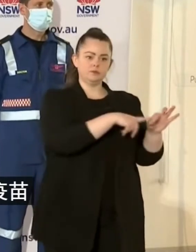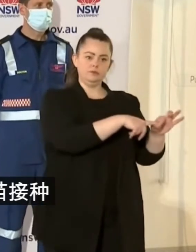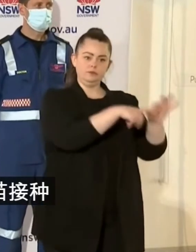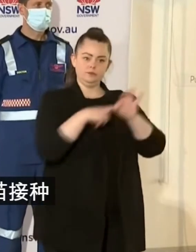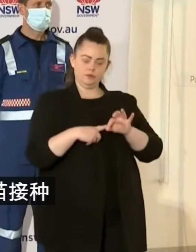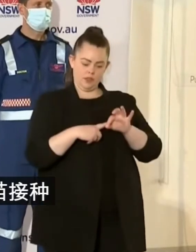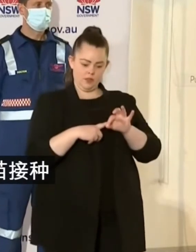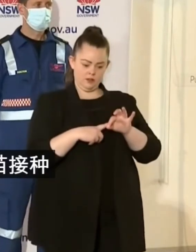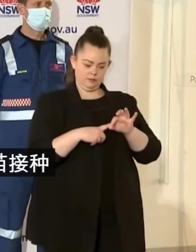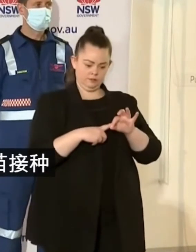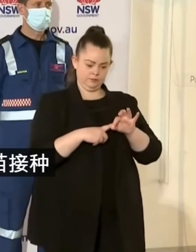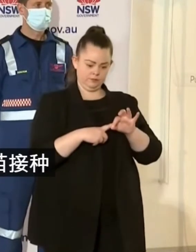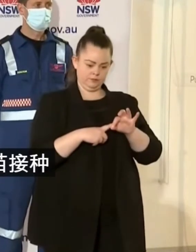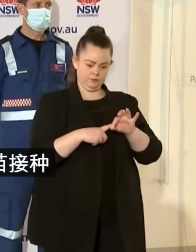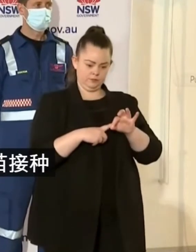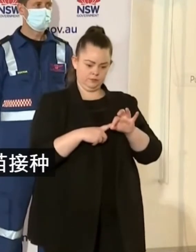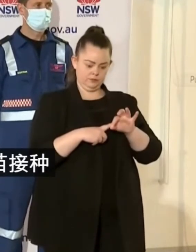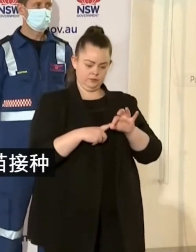And is there a vaccination target for